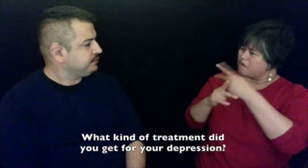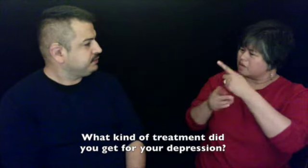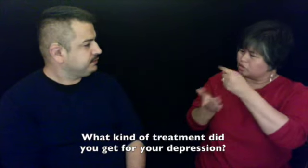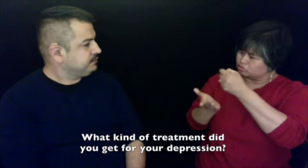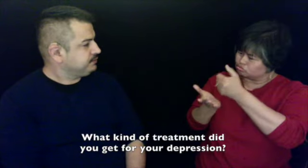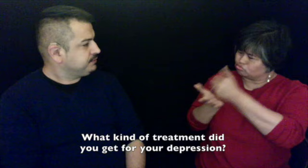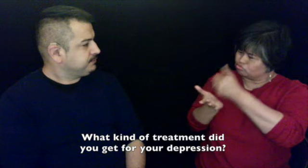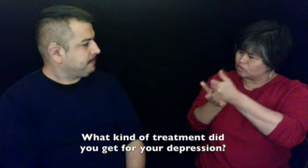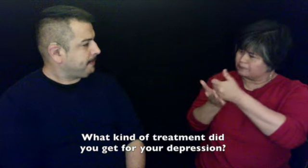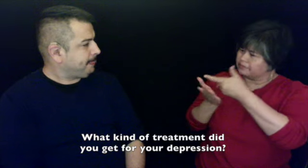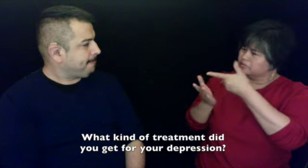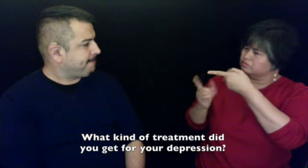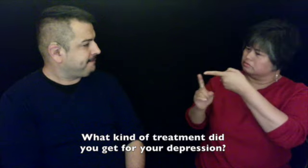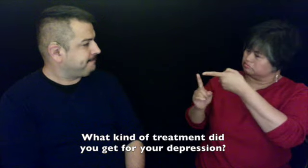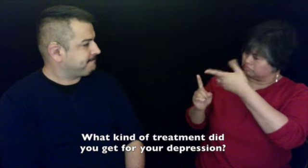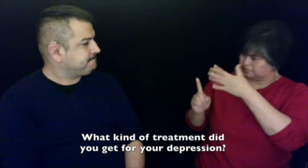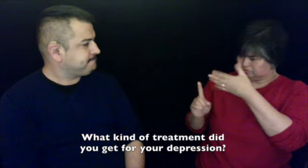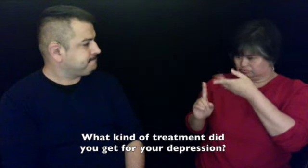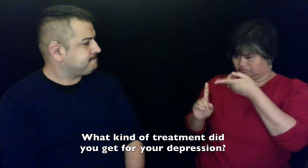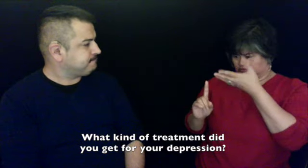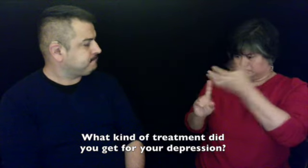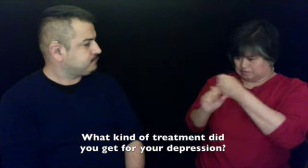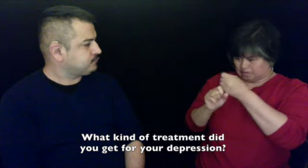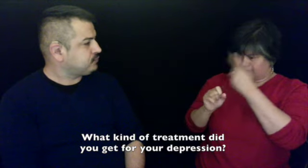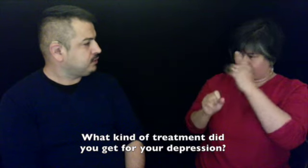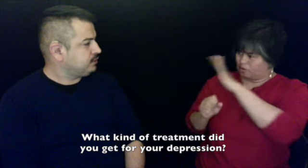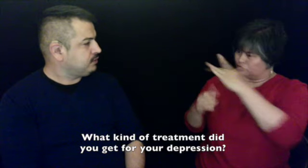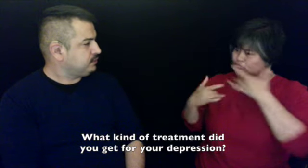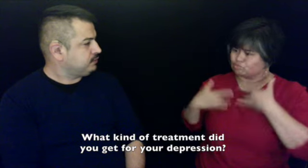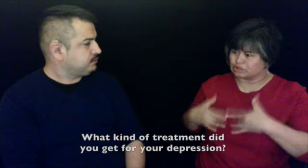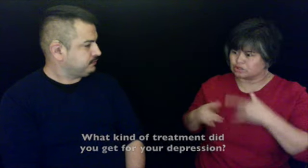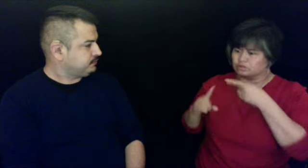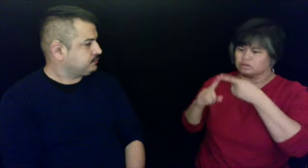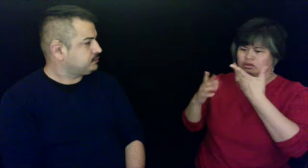What kind of treatment did you get for your depression?